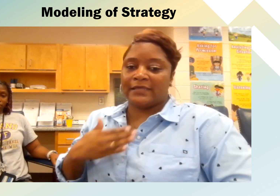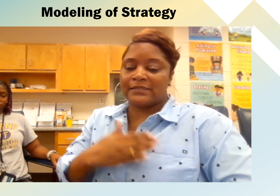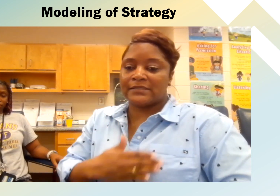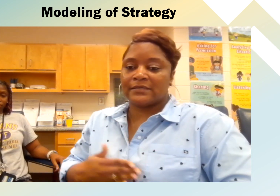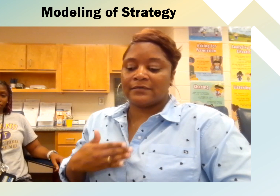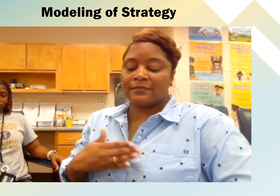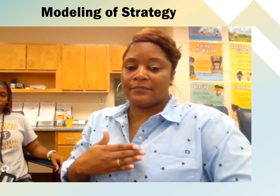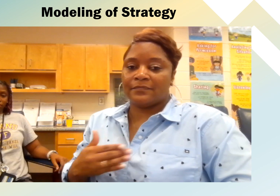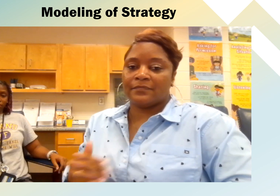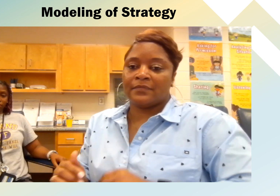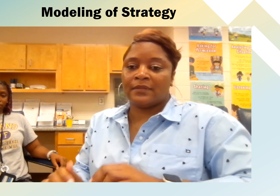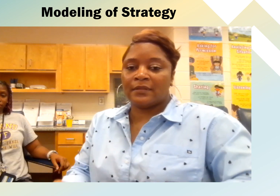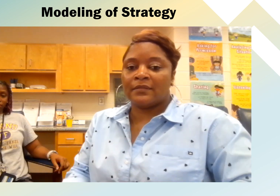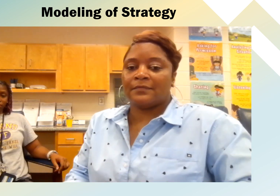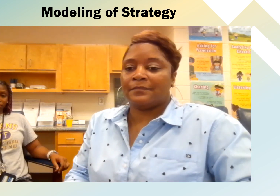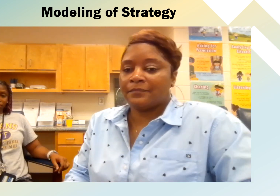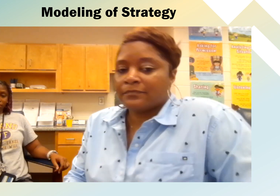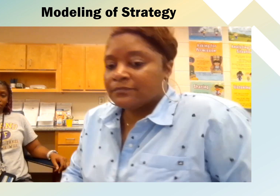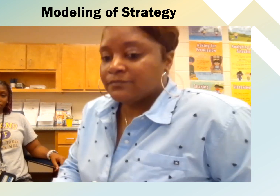please.